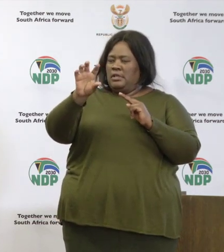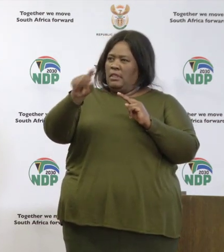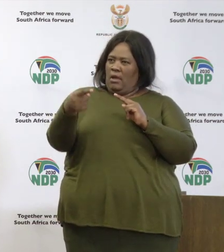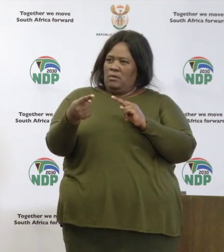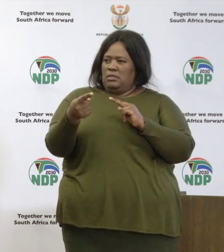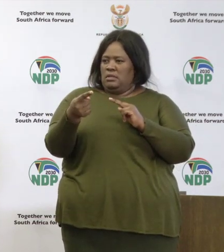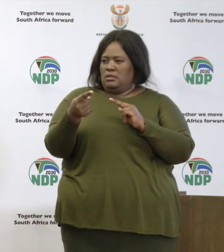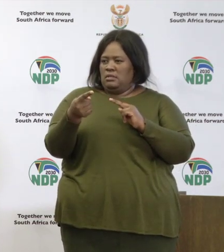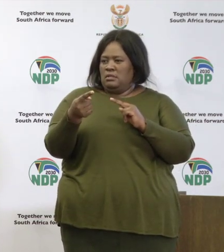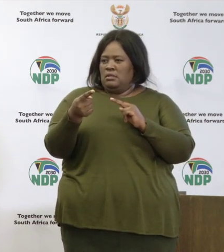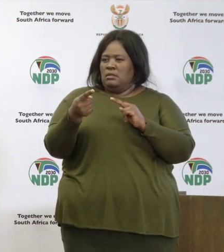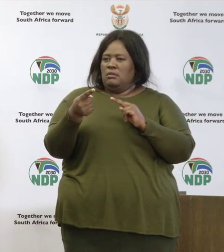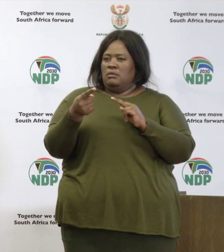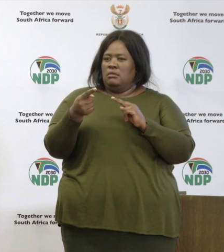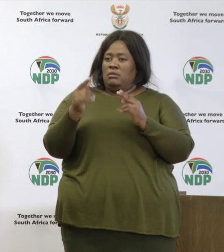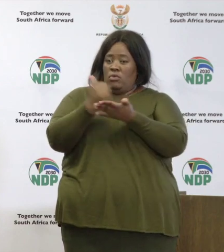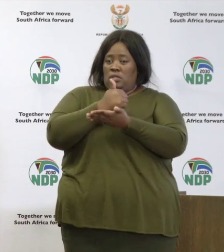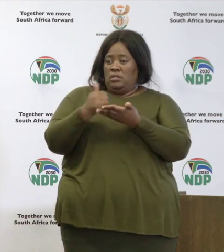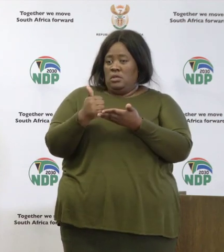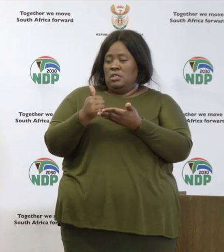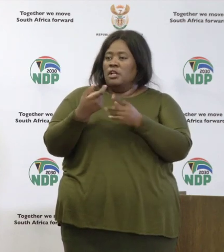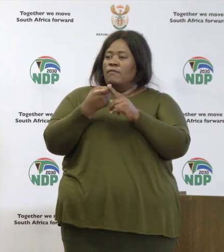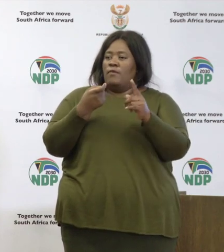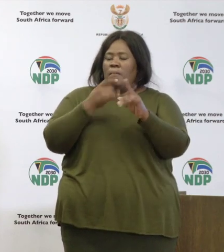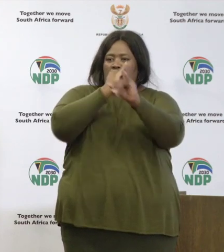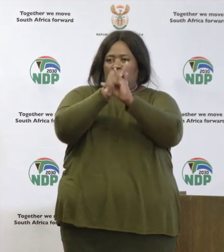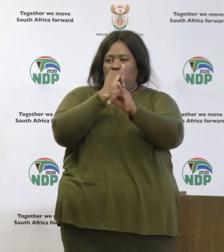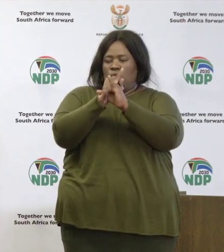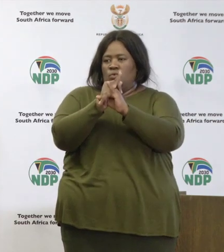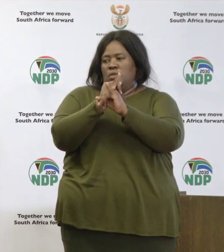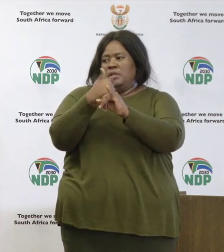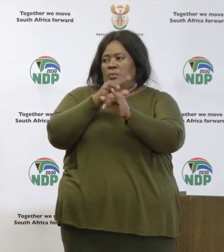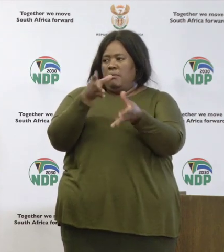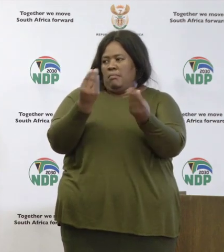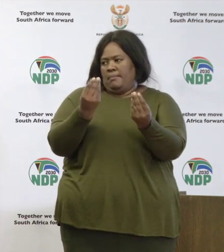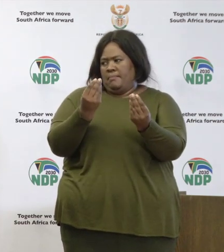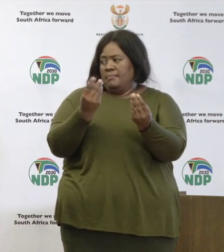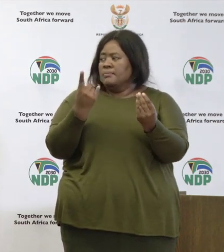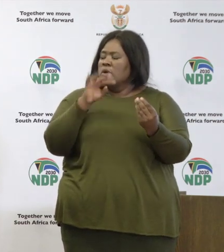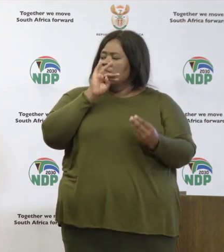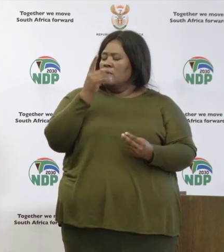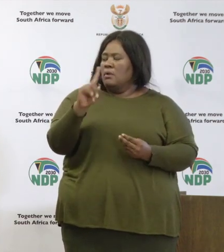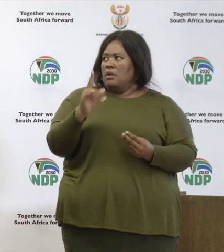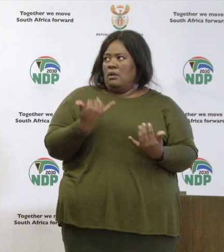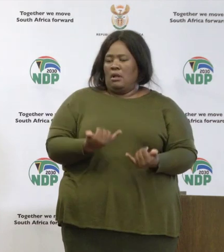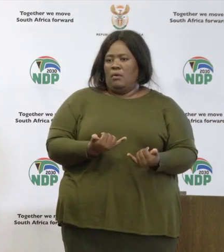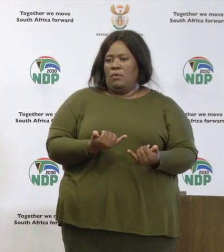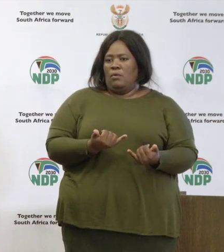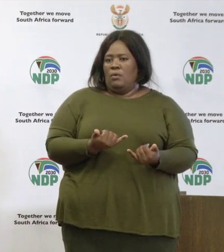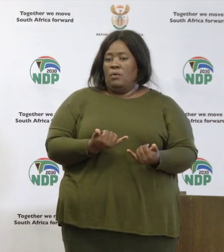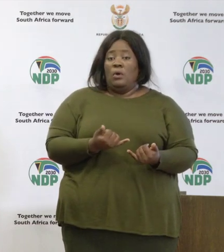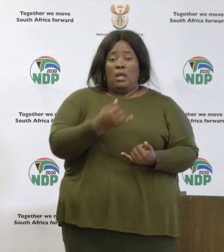350,289 registration records from institutions have been received. In other words, we have now,